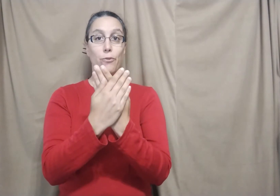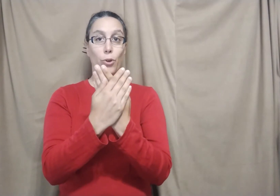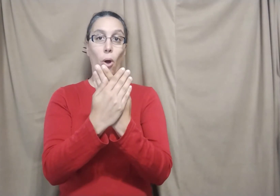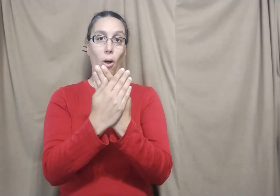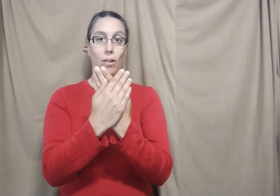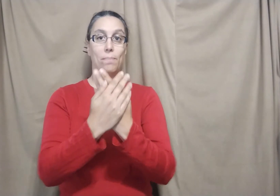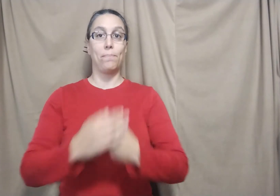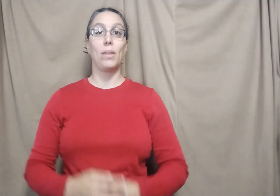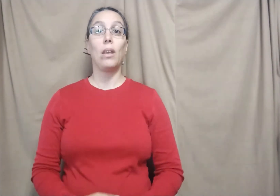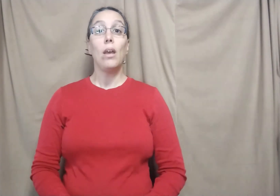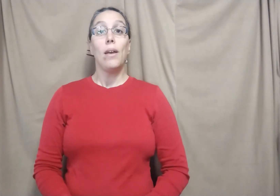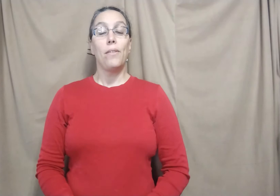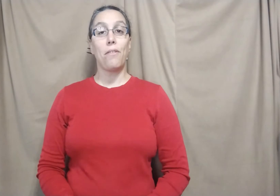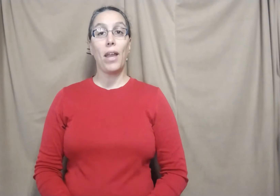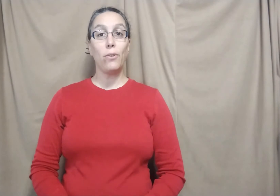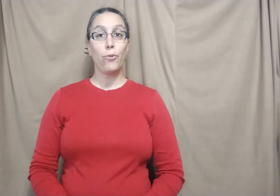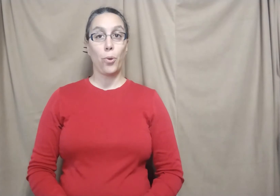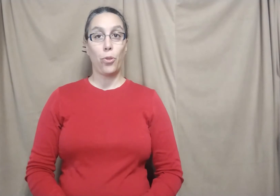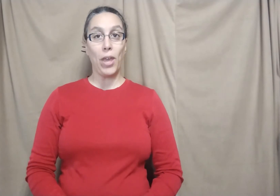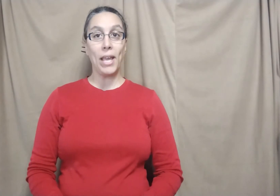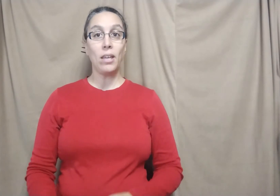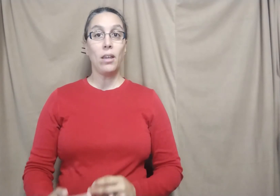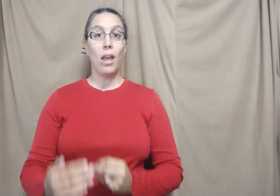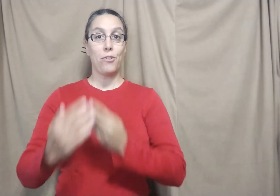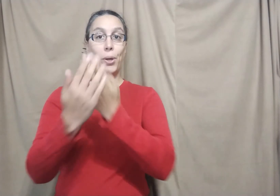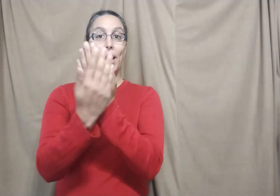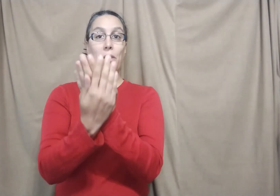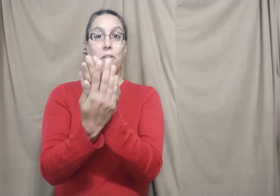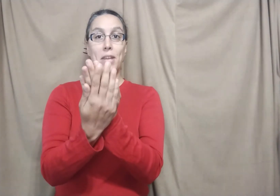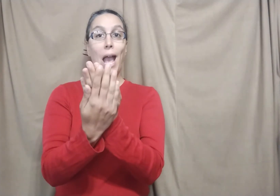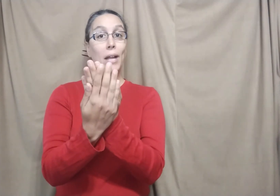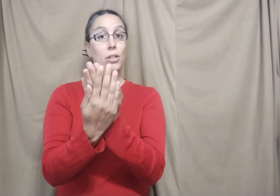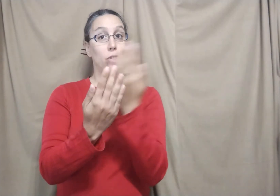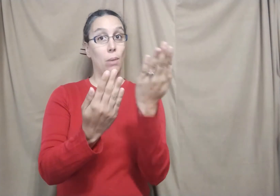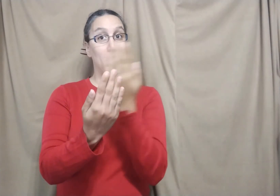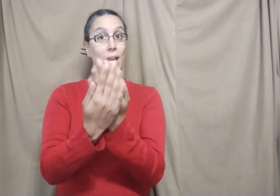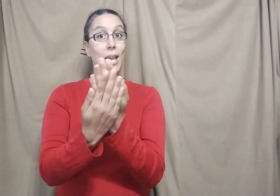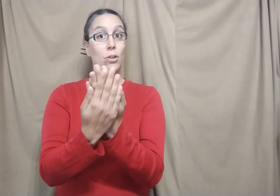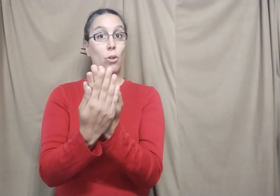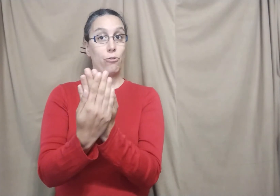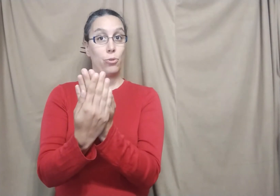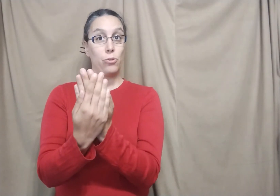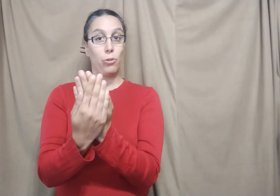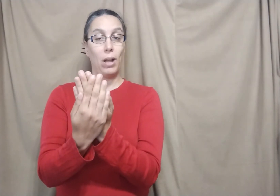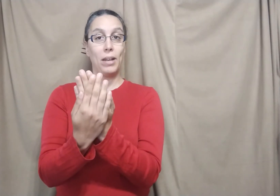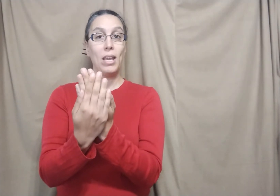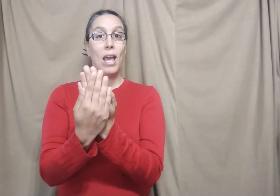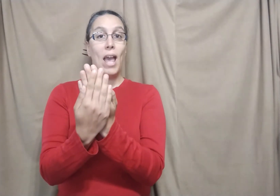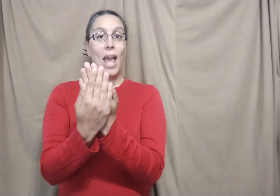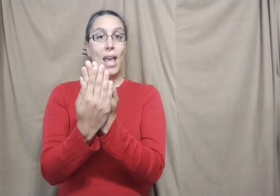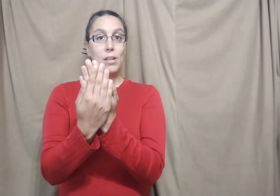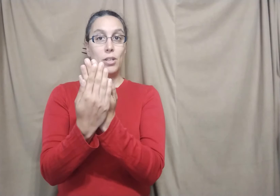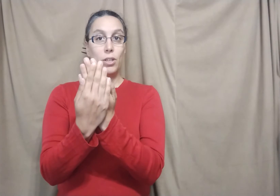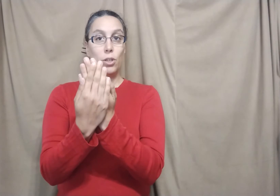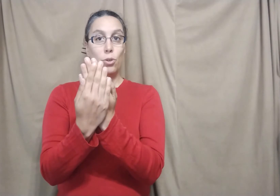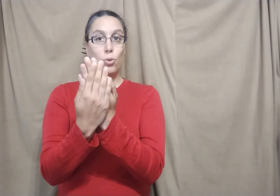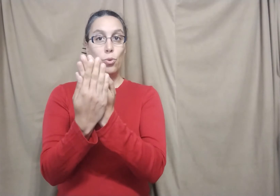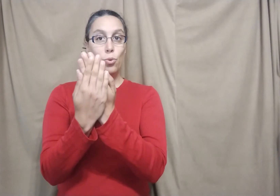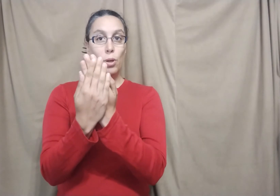all. The sign for thing has your hands stacked, dominant hand closer towards your body, and you